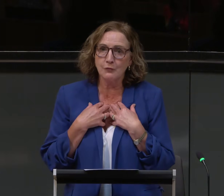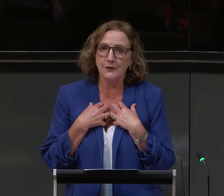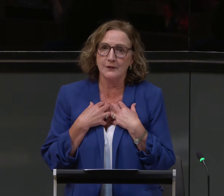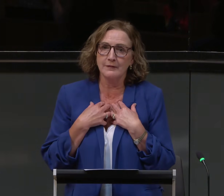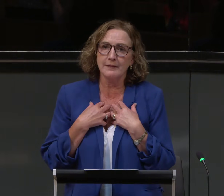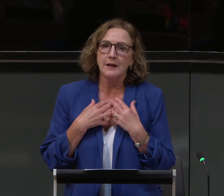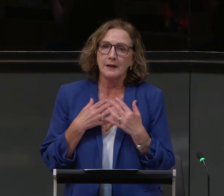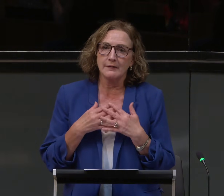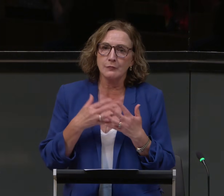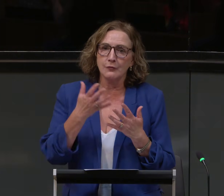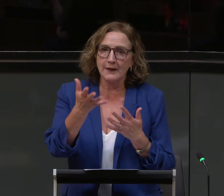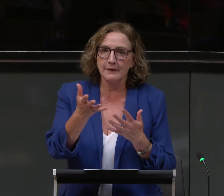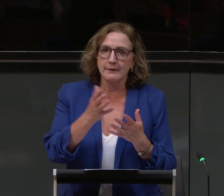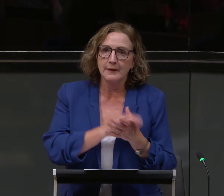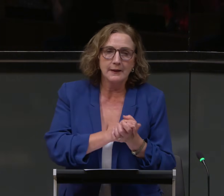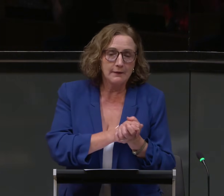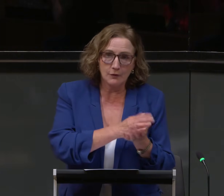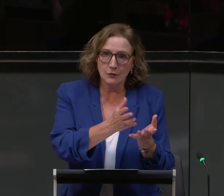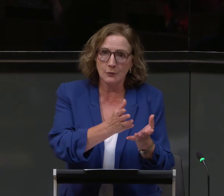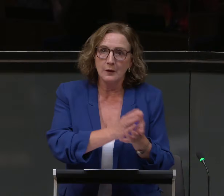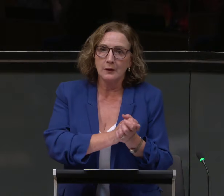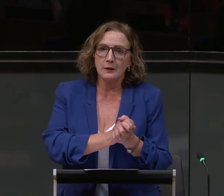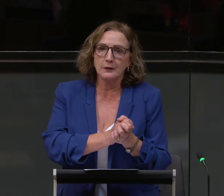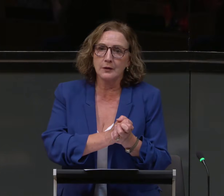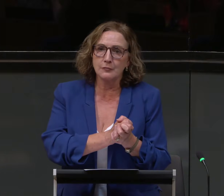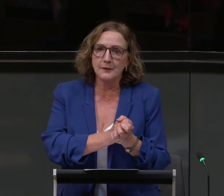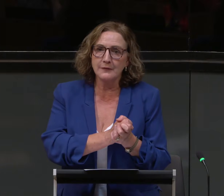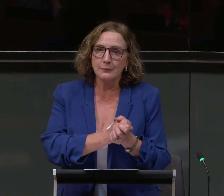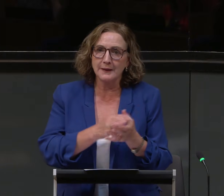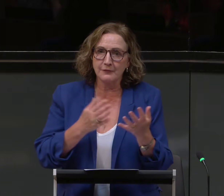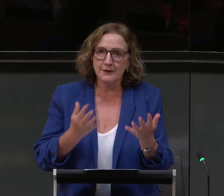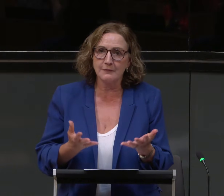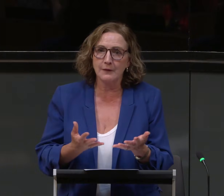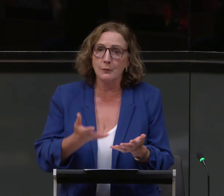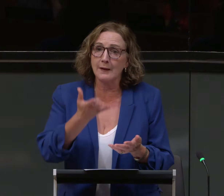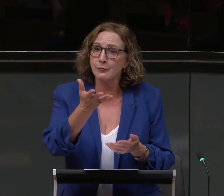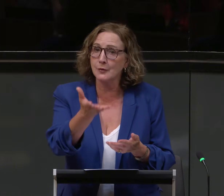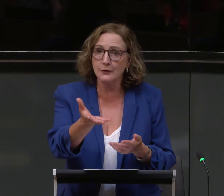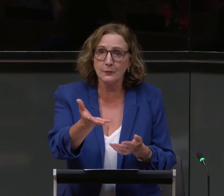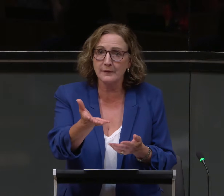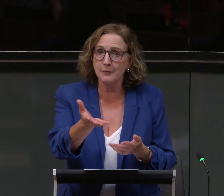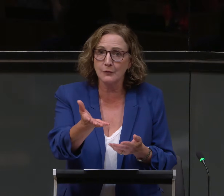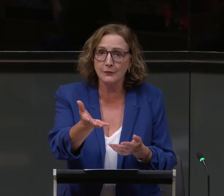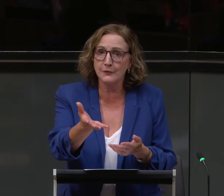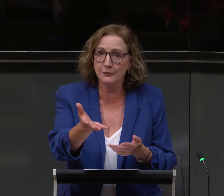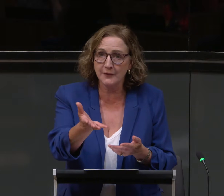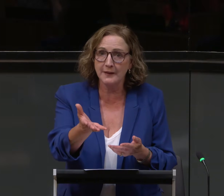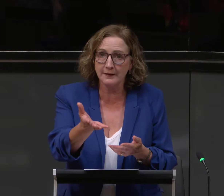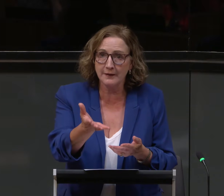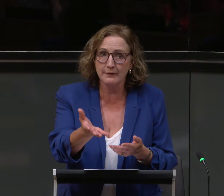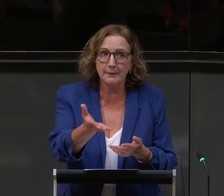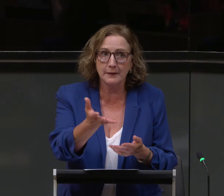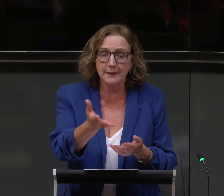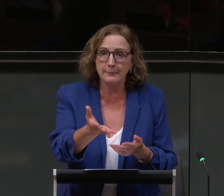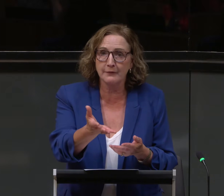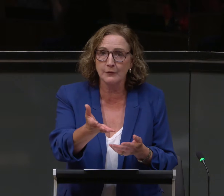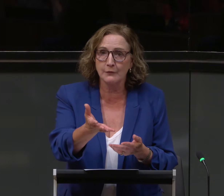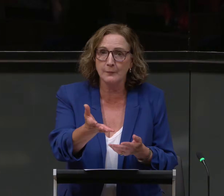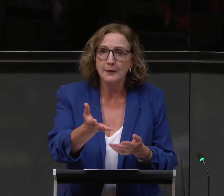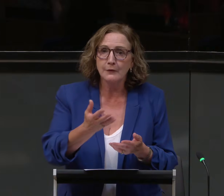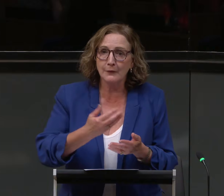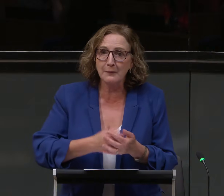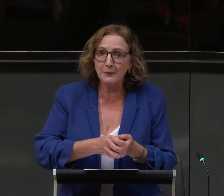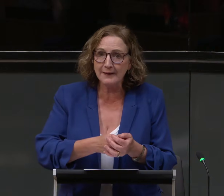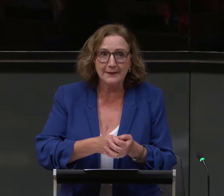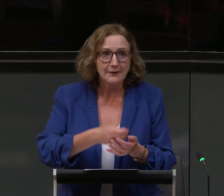more confidence and some faith in the new government. We have to give that. I've worked with them over 15 years, many members of